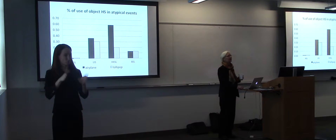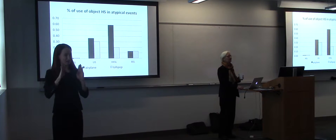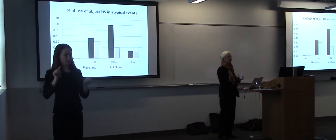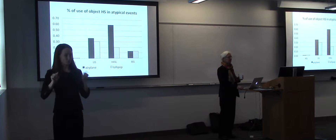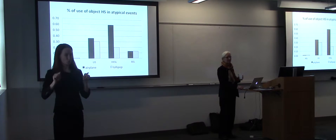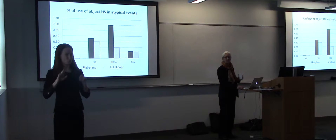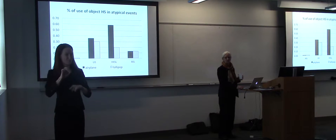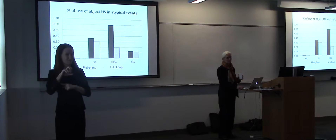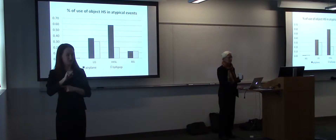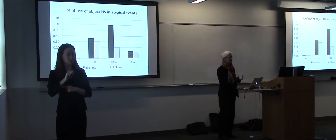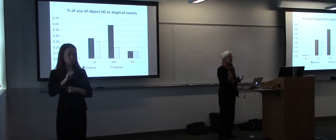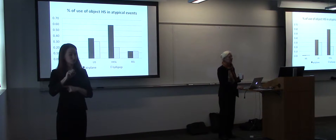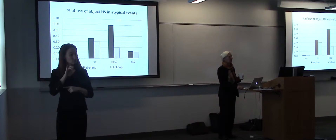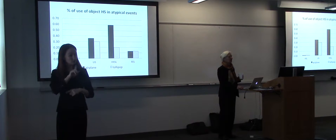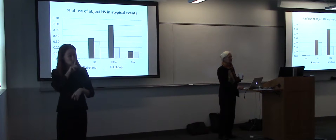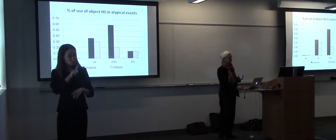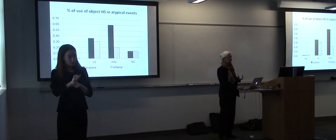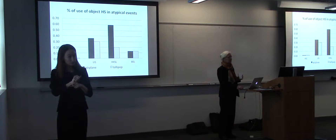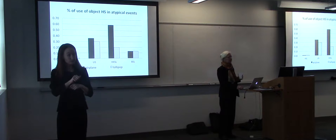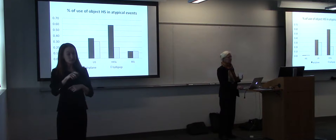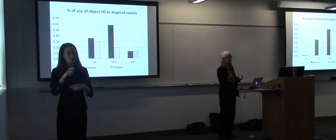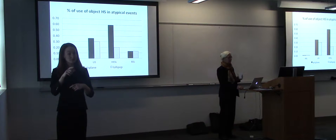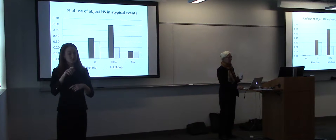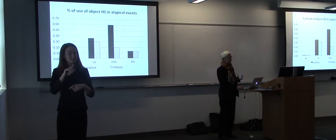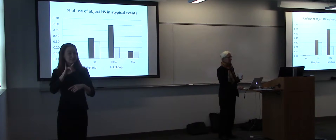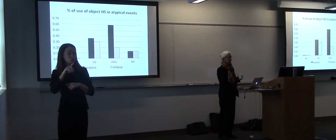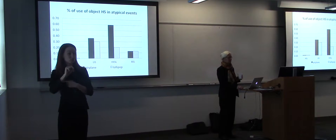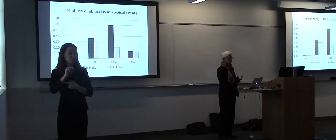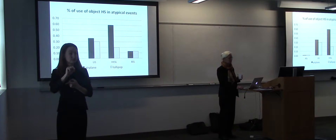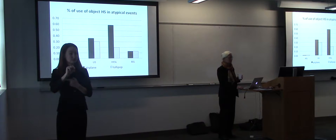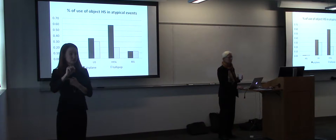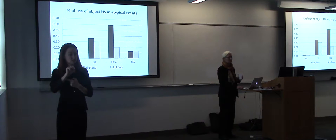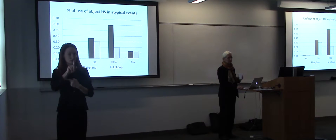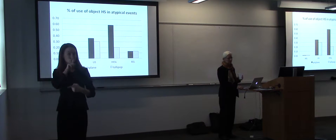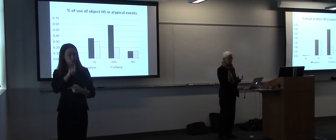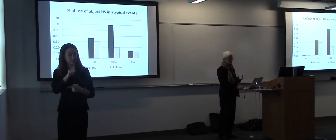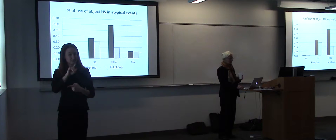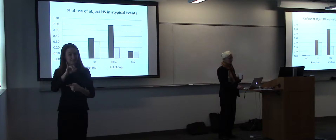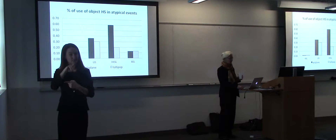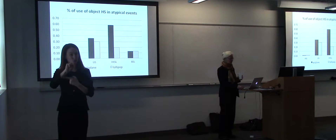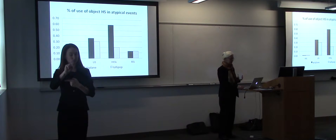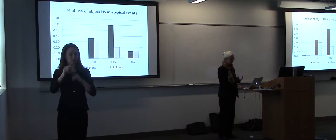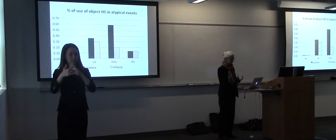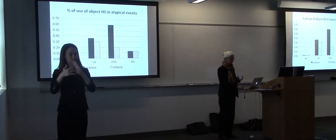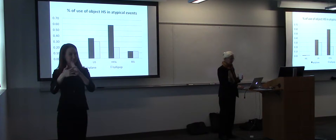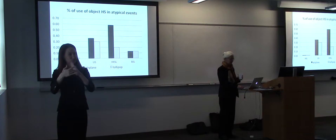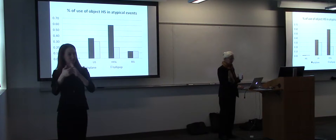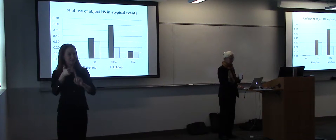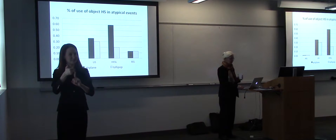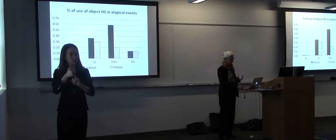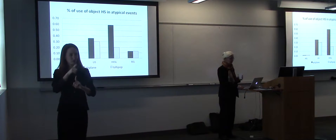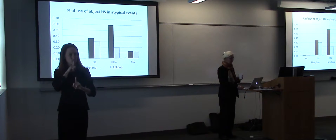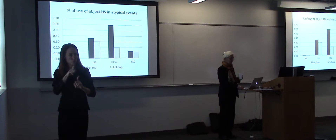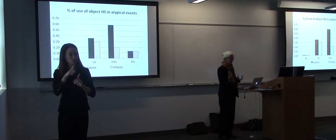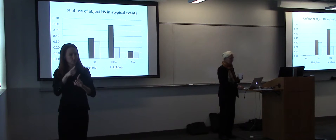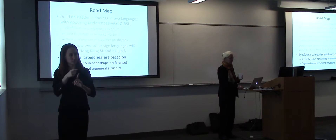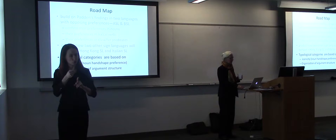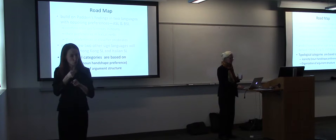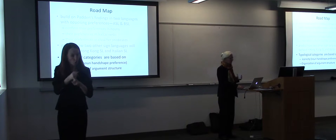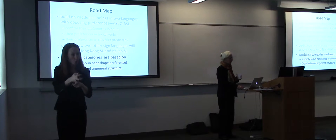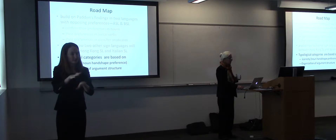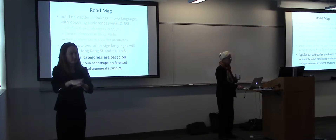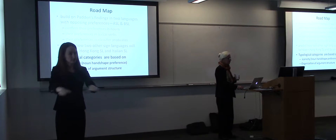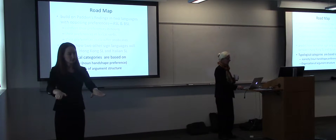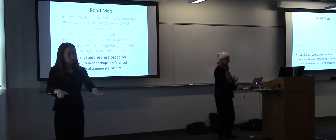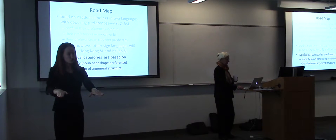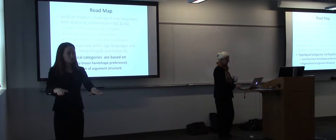sure whether it's the instrument, the instrumentality, the instrument arguments that are driving this distinction.